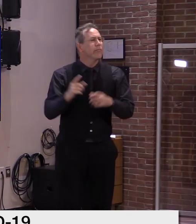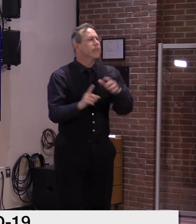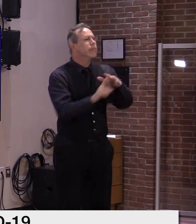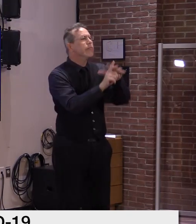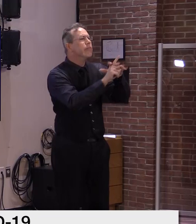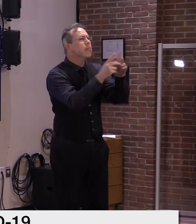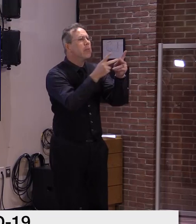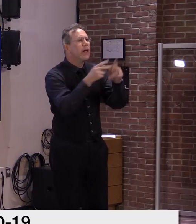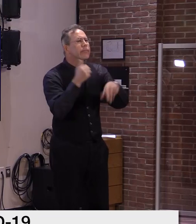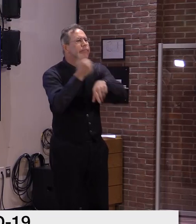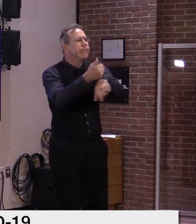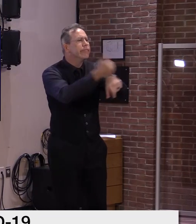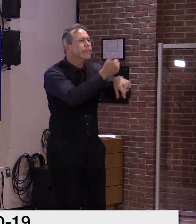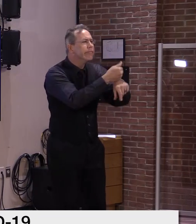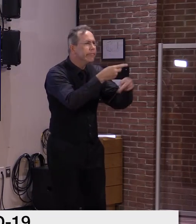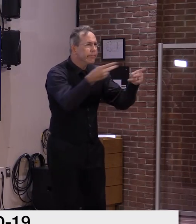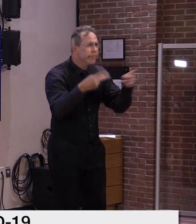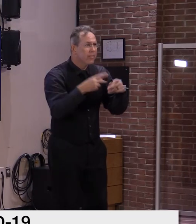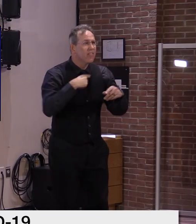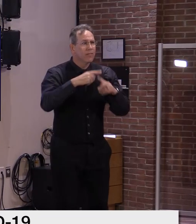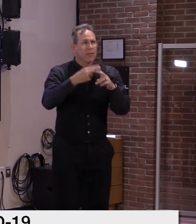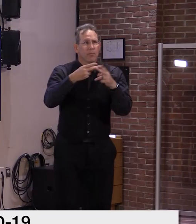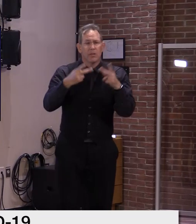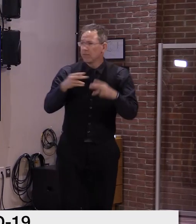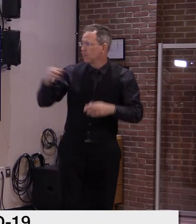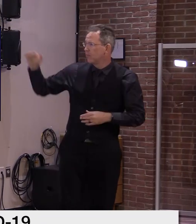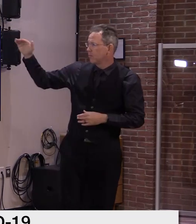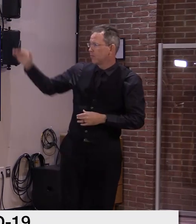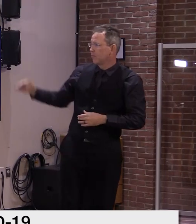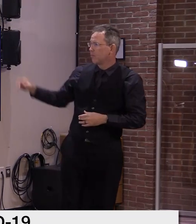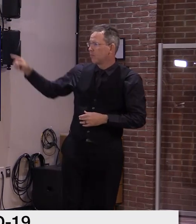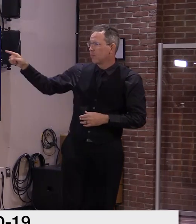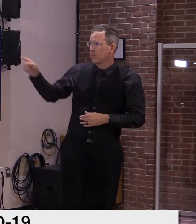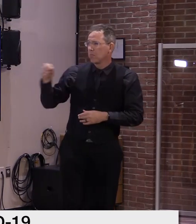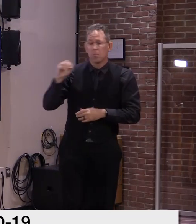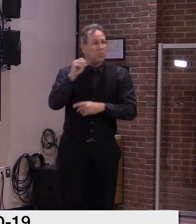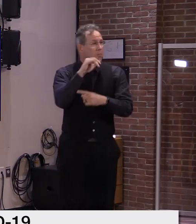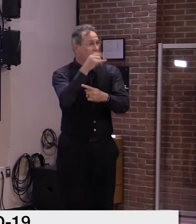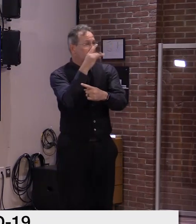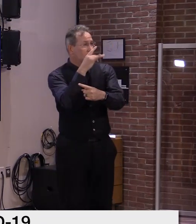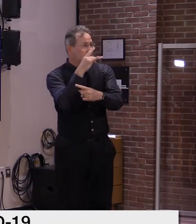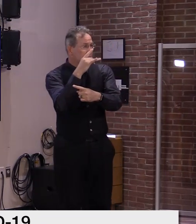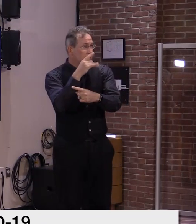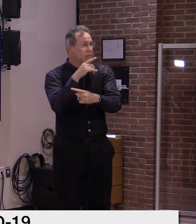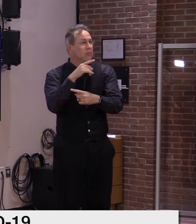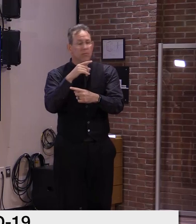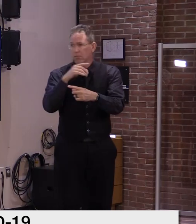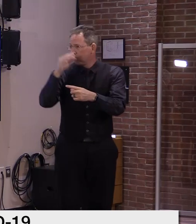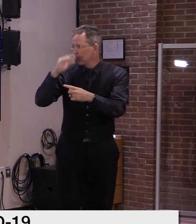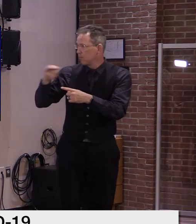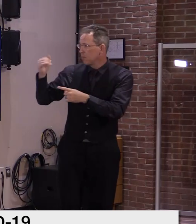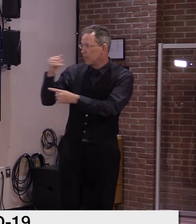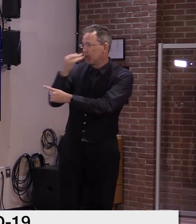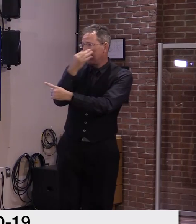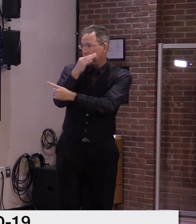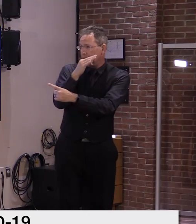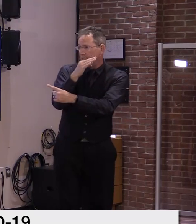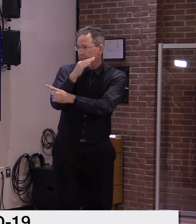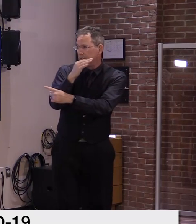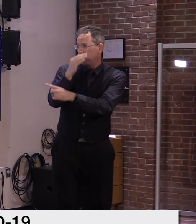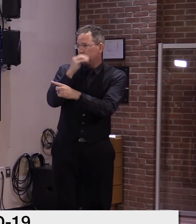and the Londonderry Ambulance Station. May 19th, Deerfield